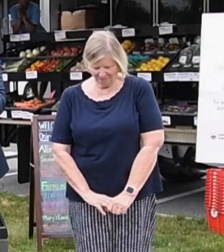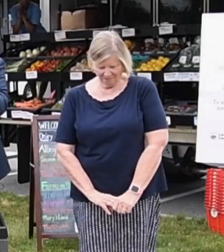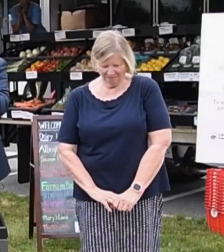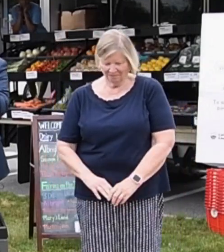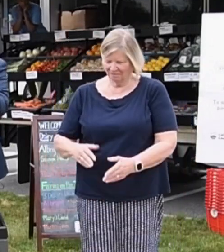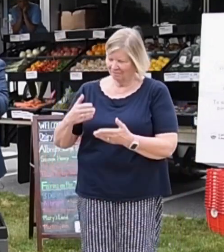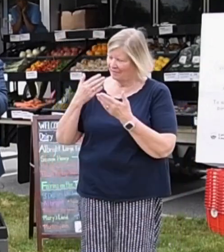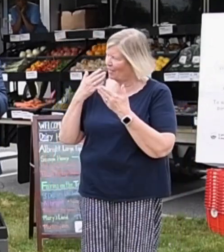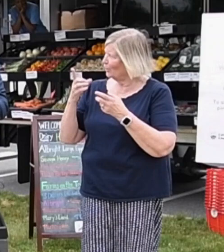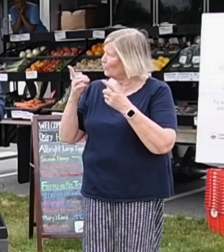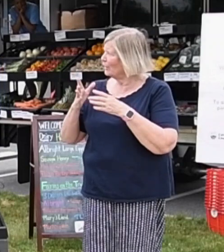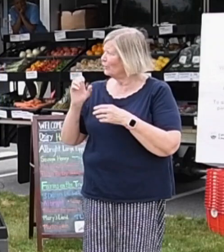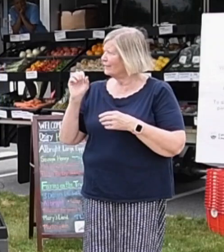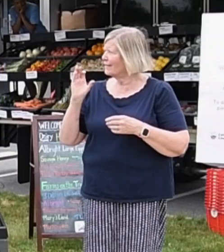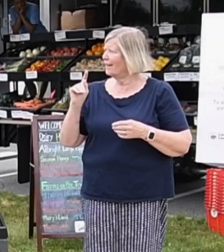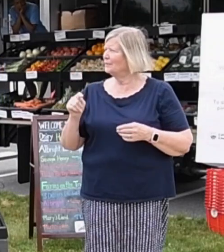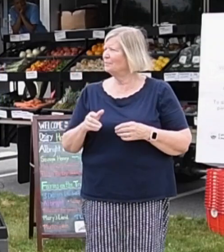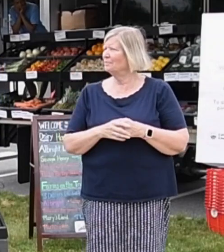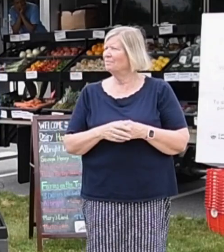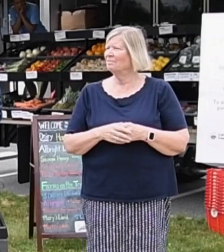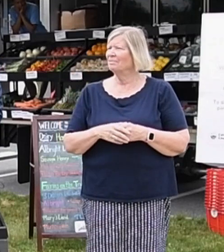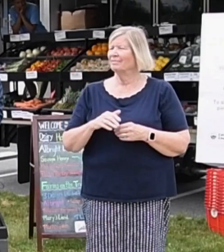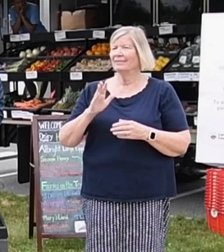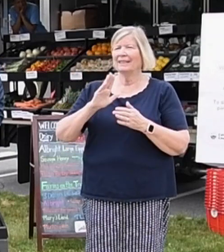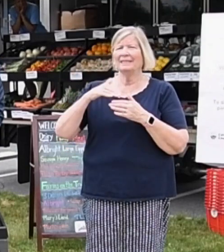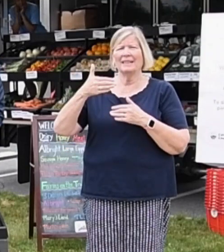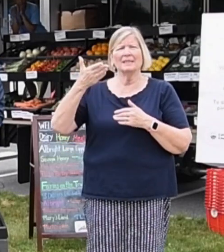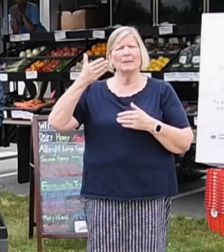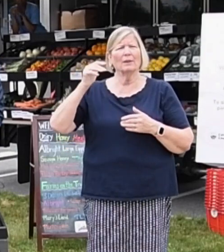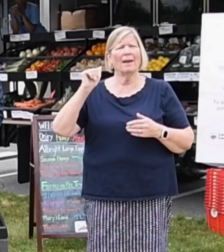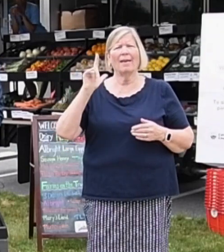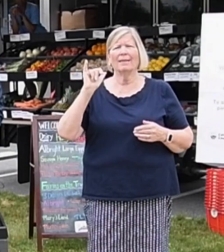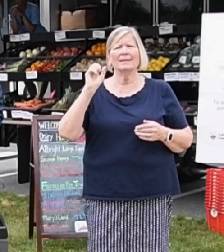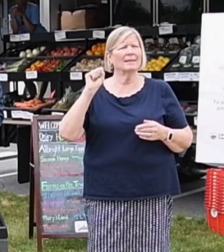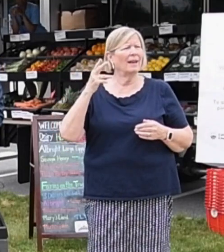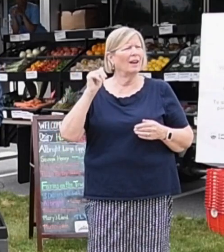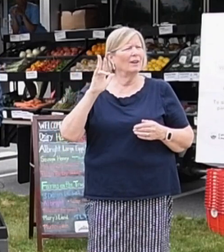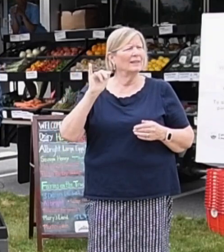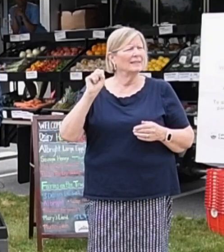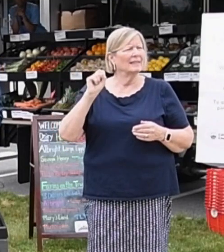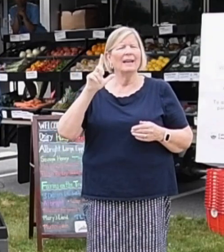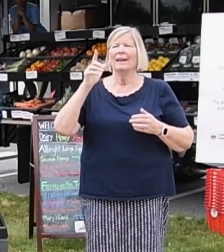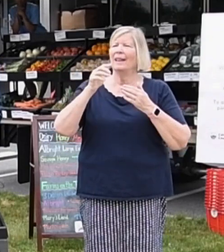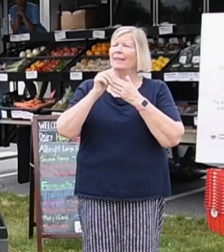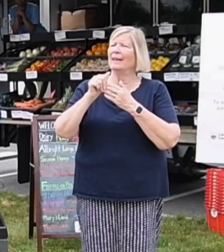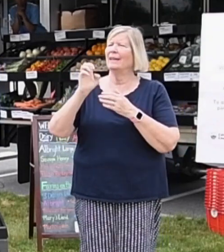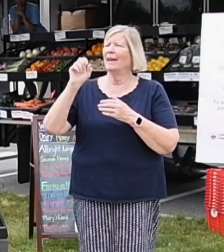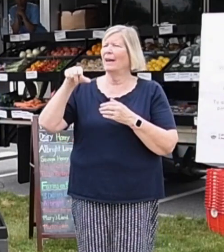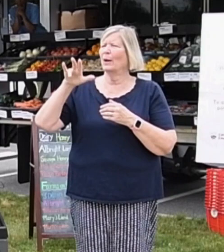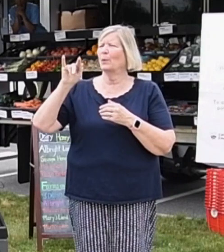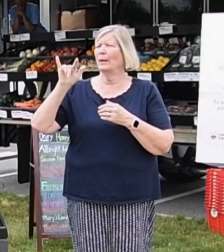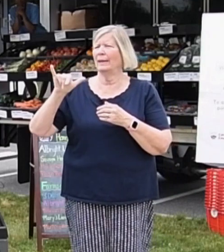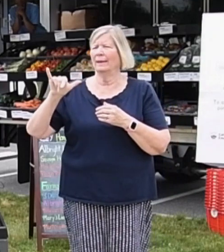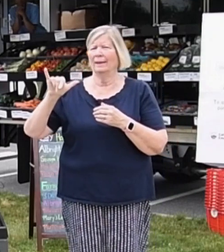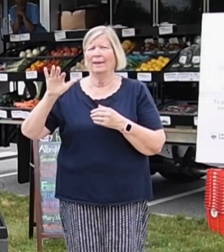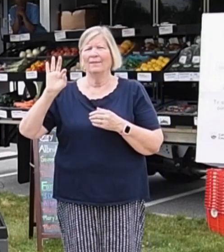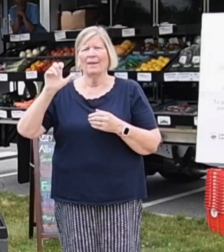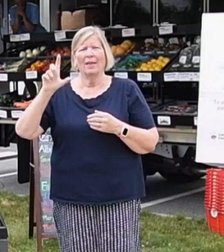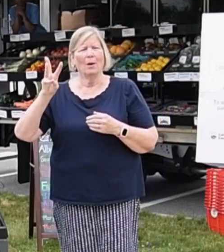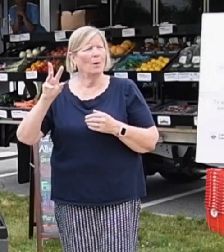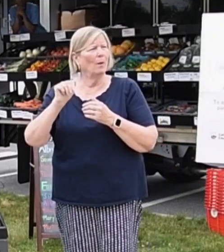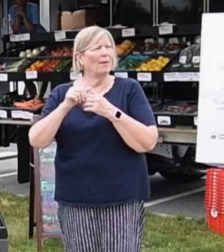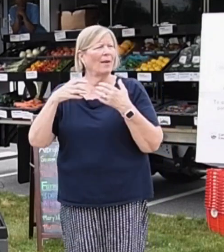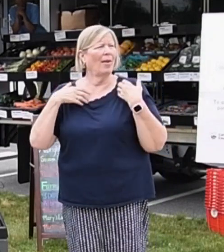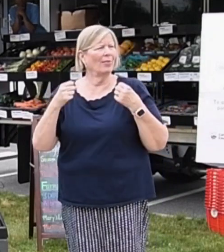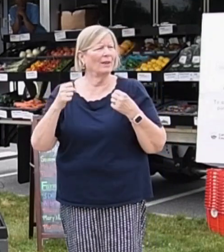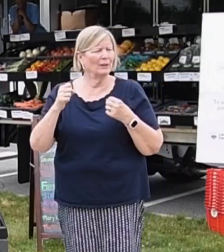Thank you, Director Scott. Our next speaker is Alice Harris, Lead Equity Fellow with the Healthier Choices Coalition.